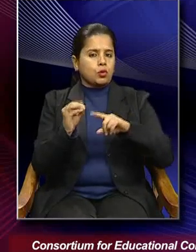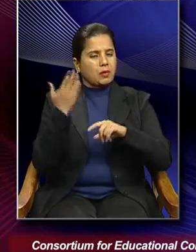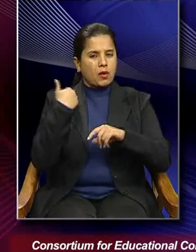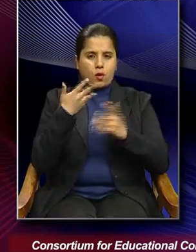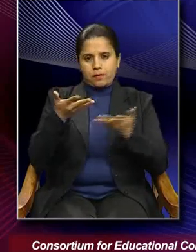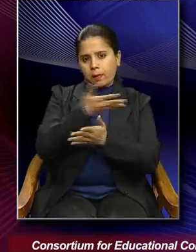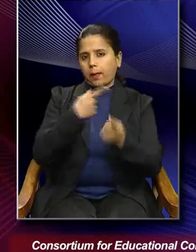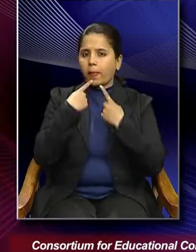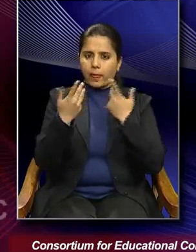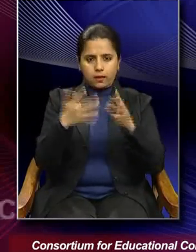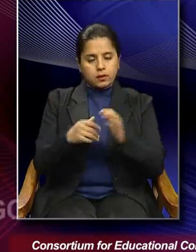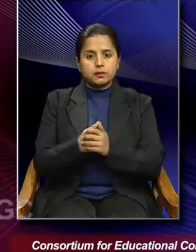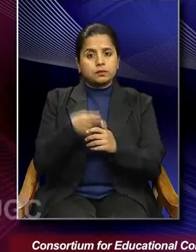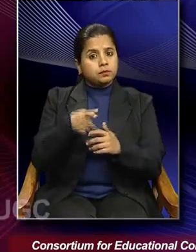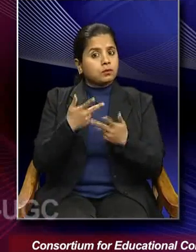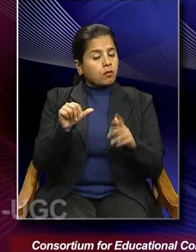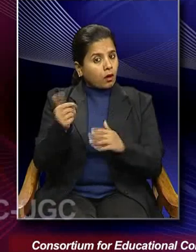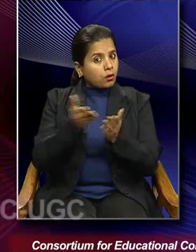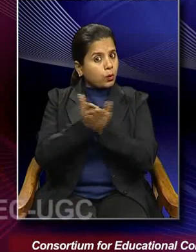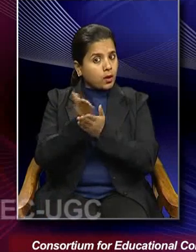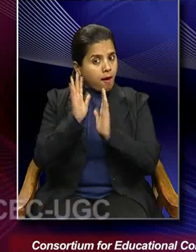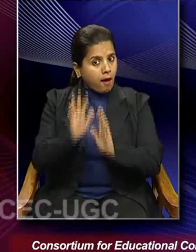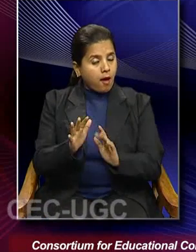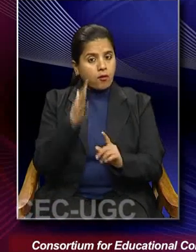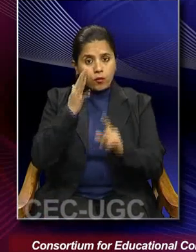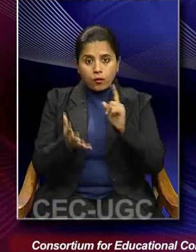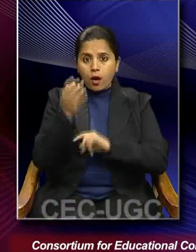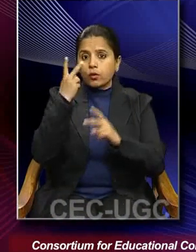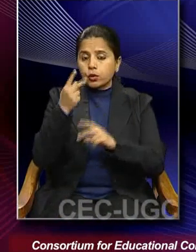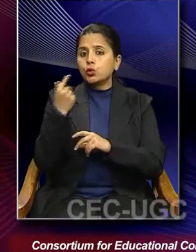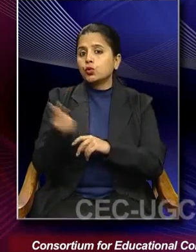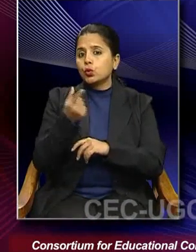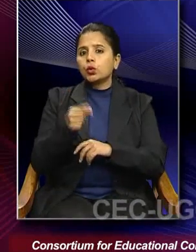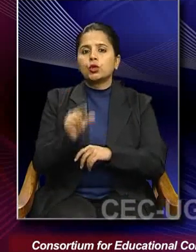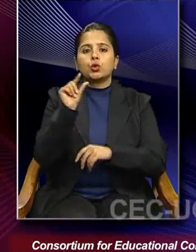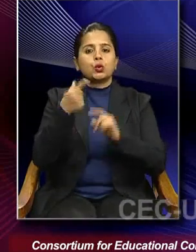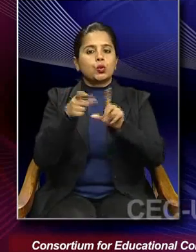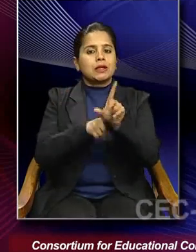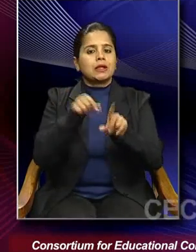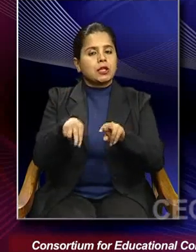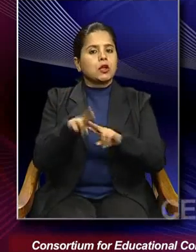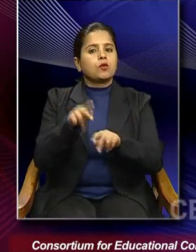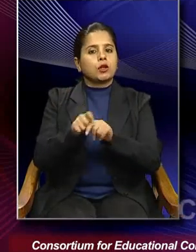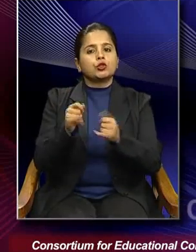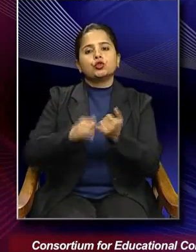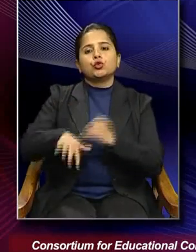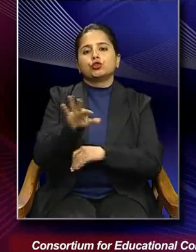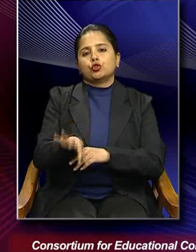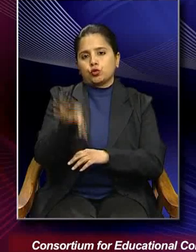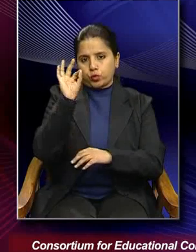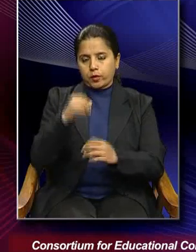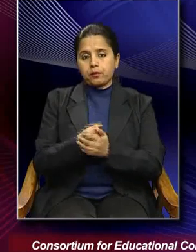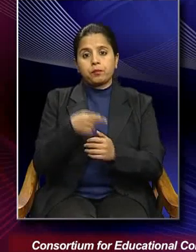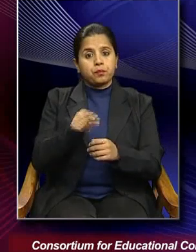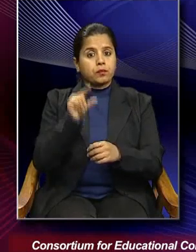discussed. Is there any way of finding, using the utility functions, the social choice? So,